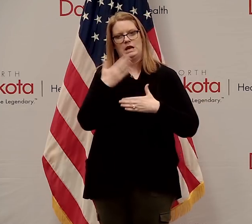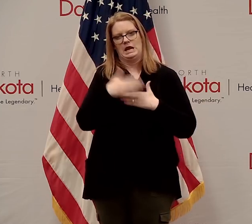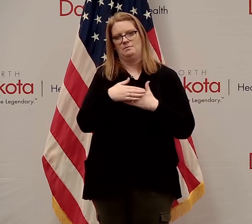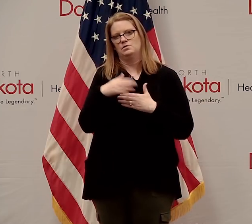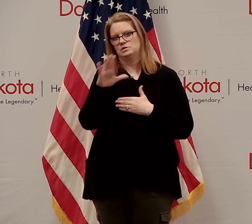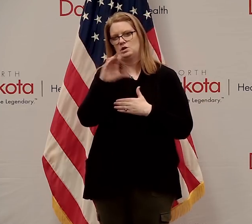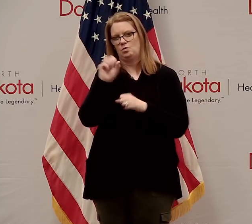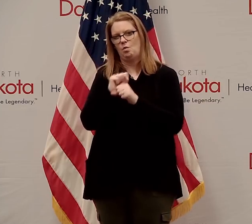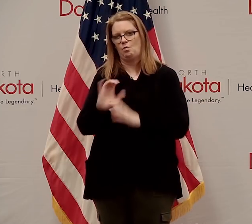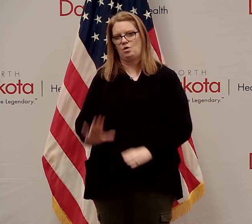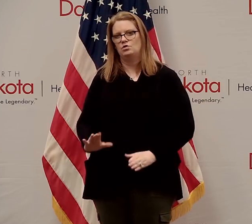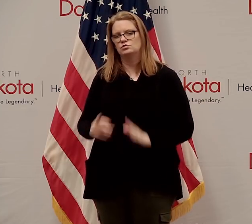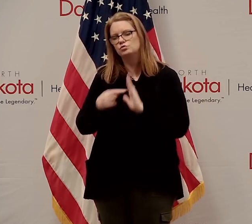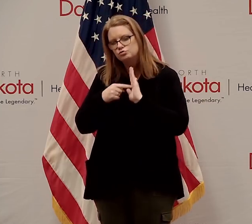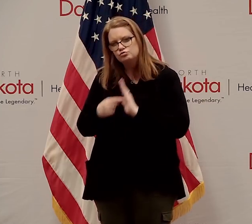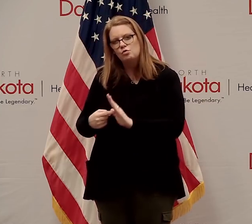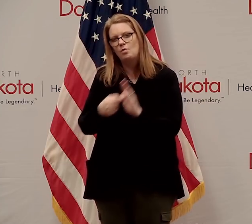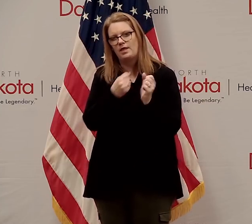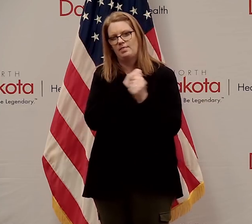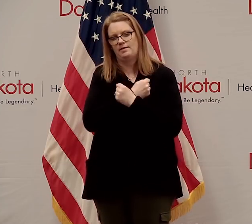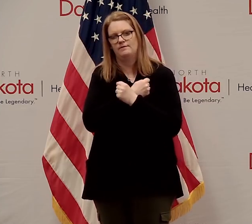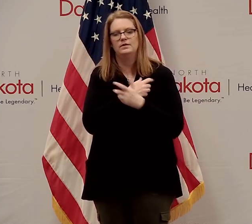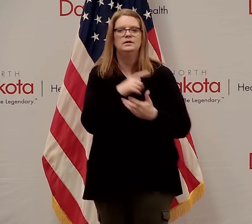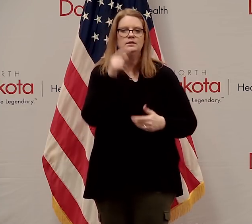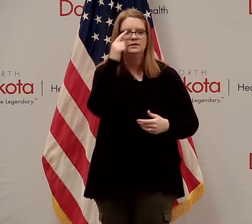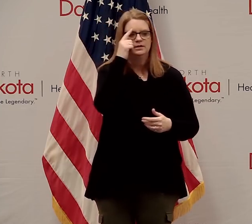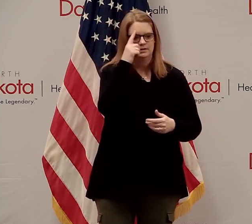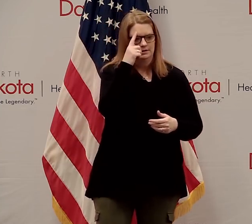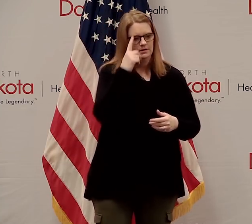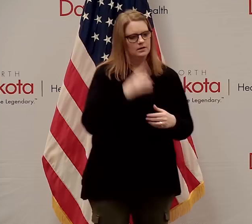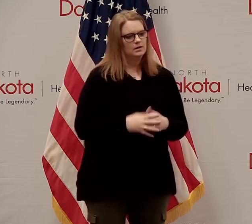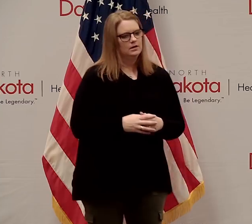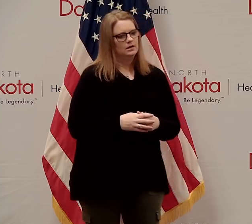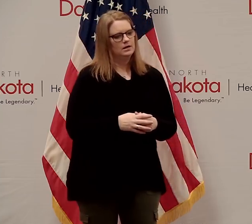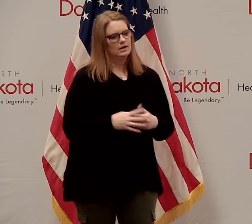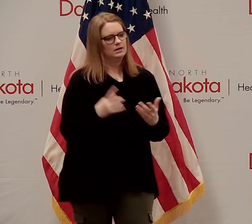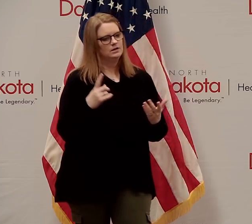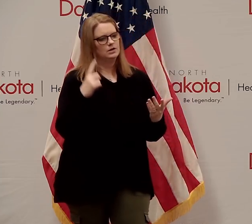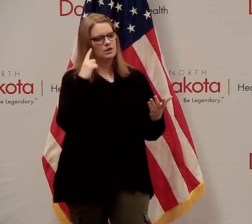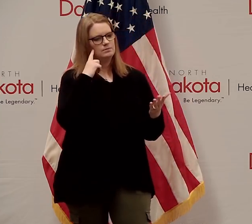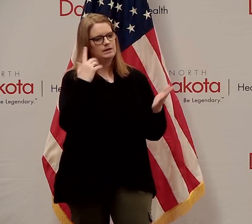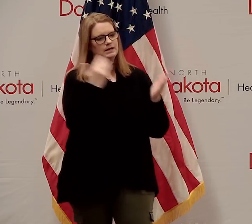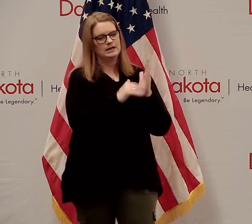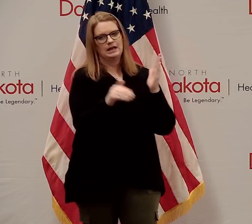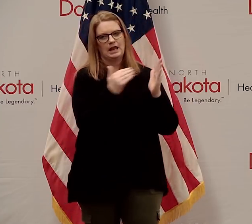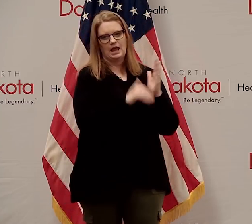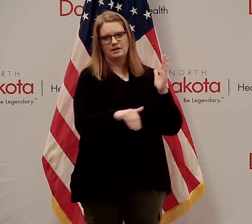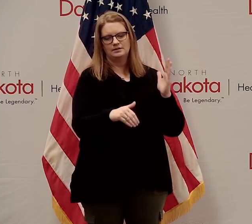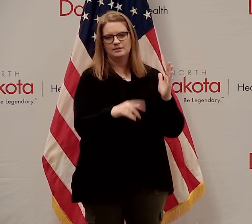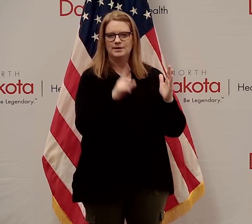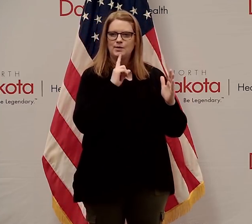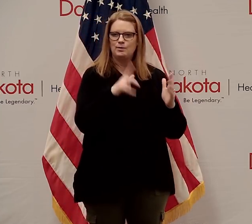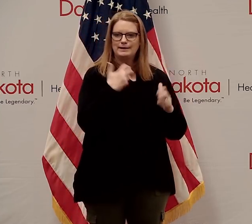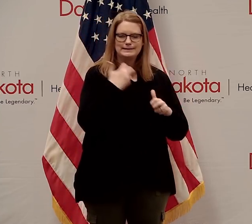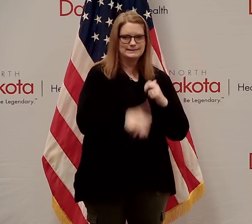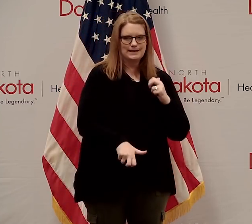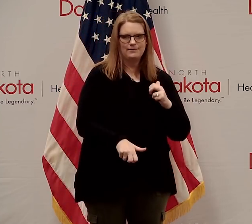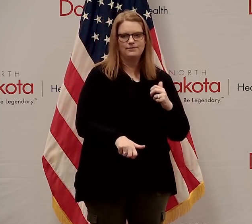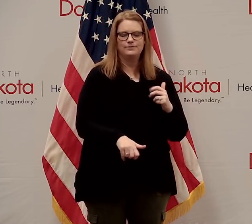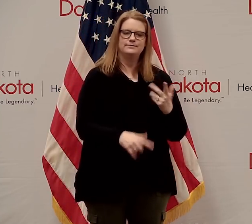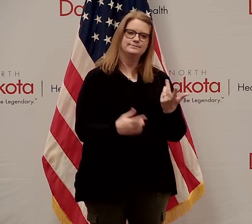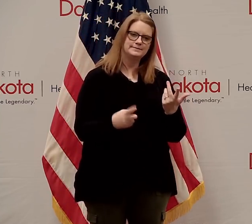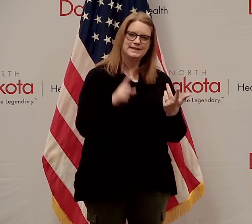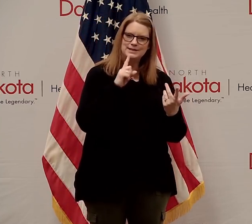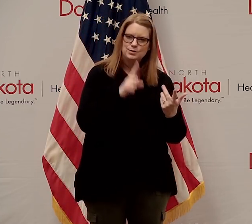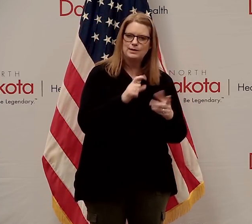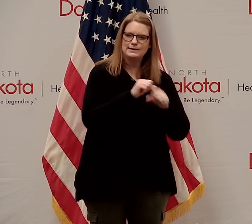really making a difference. And again, you've heard me share this before. I know it's one of the hardest things in the world sometimes to get in the habit